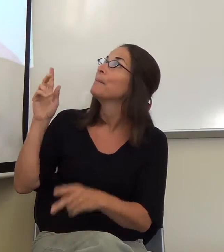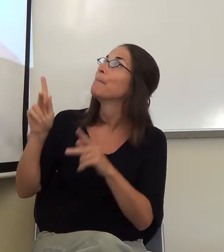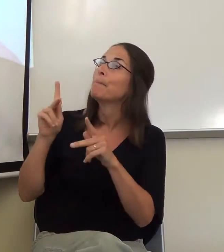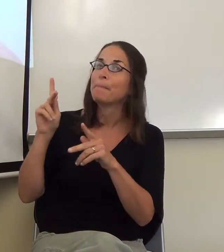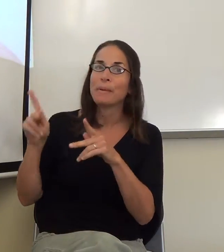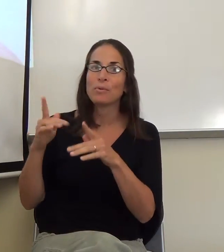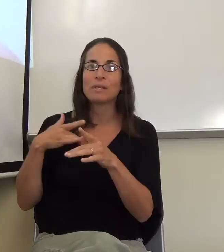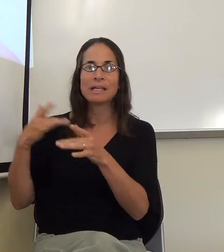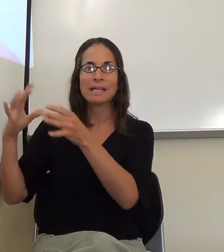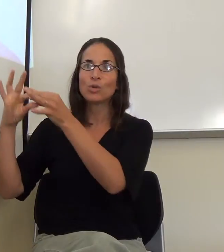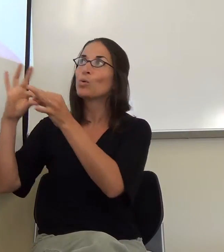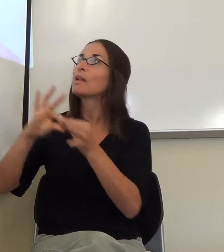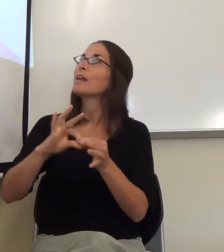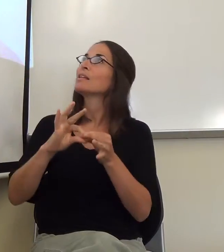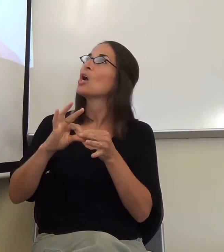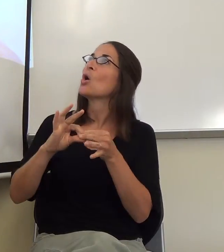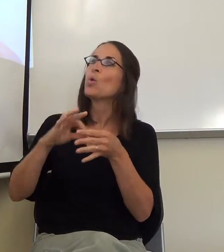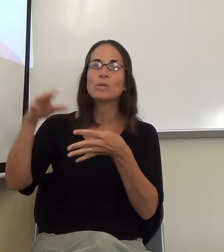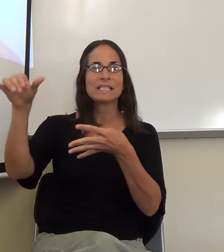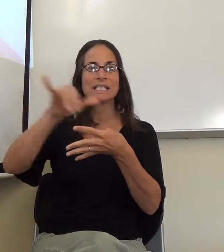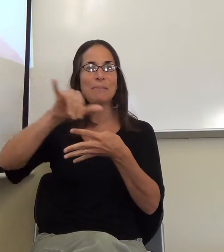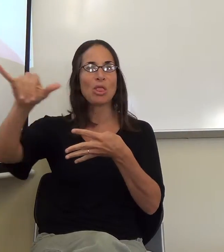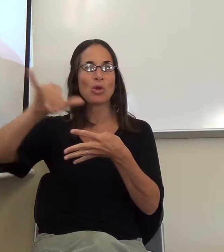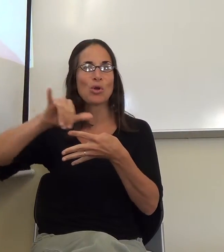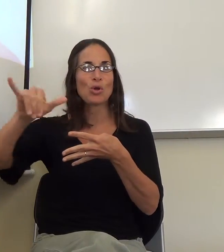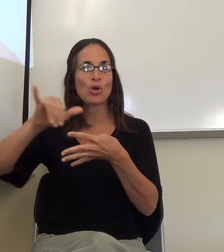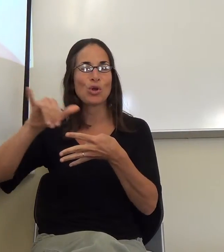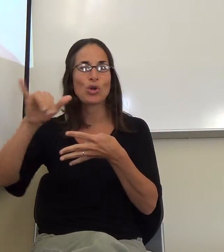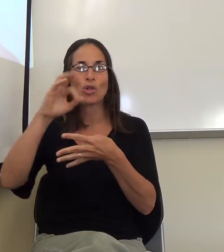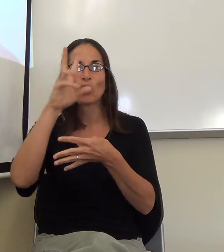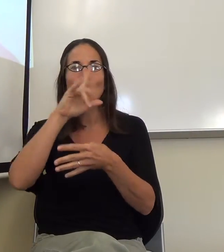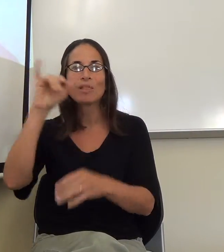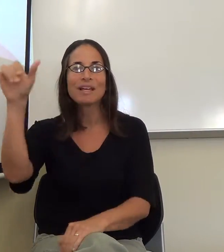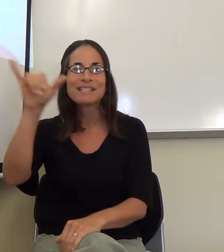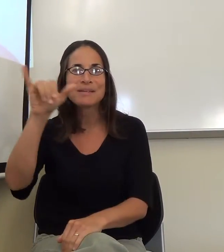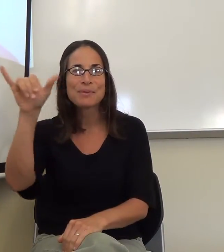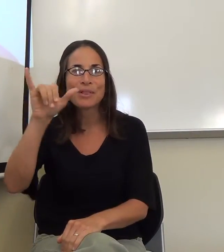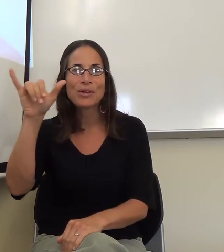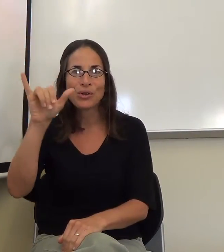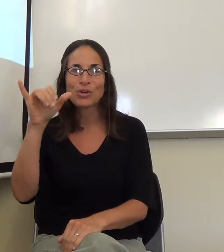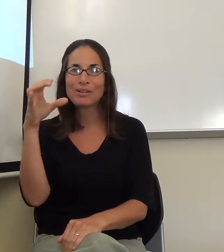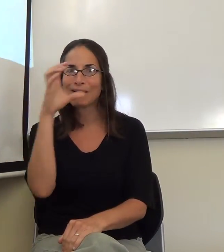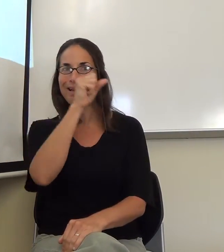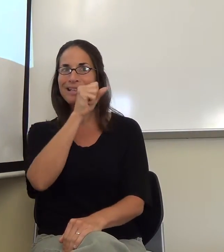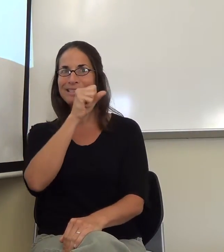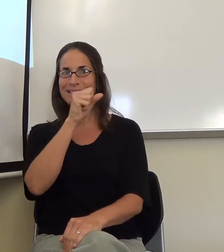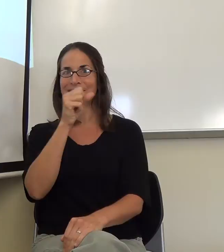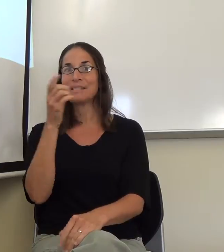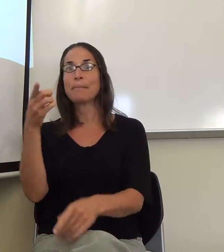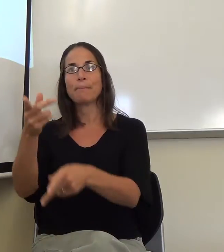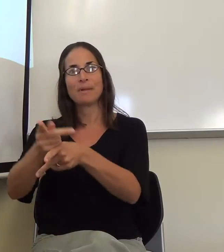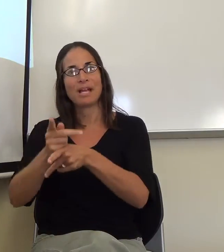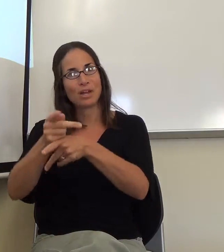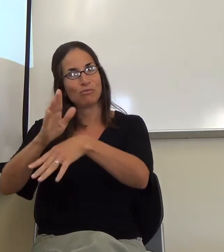connection, okay? And they go, it must be this one, because it's so similar, okay? So be careful of that, because that's